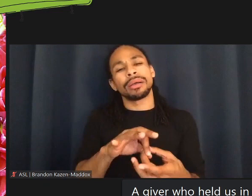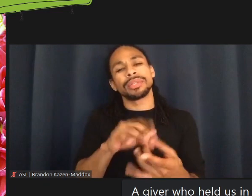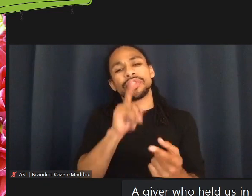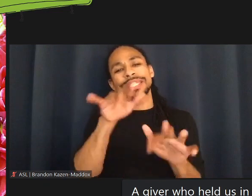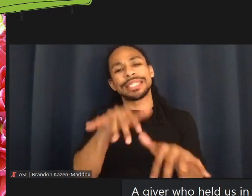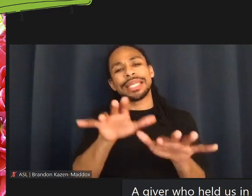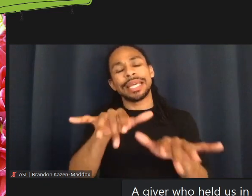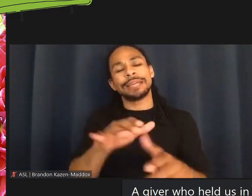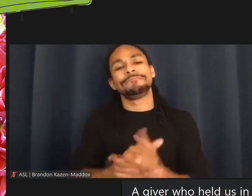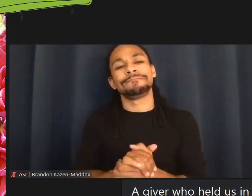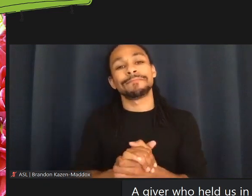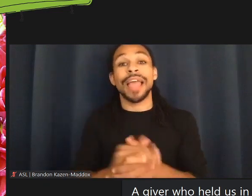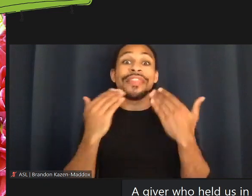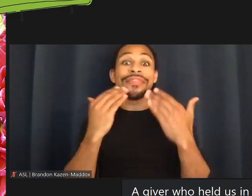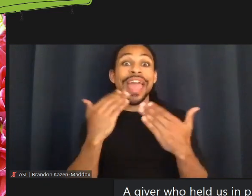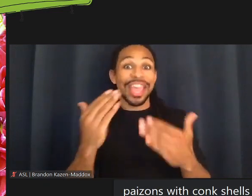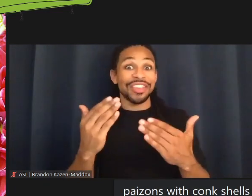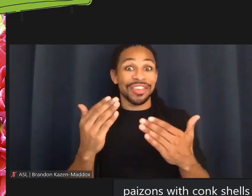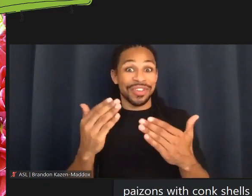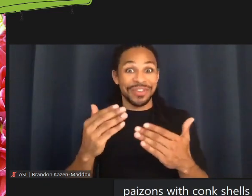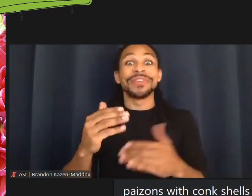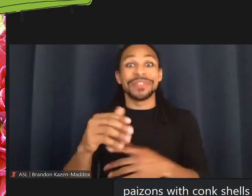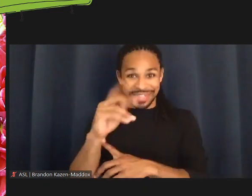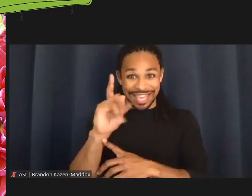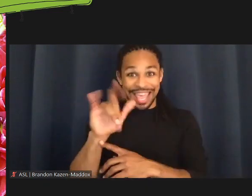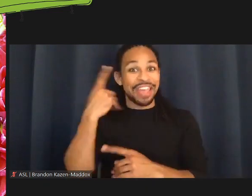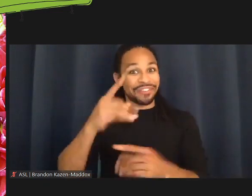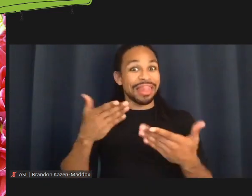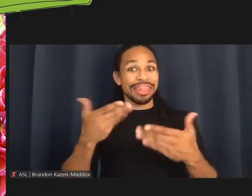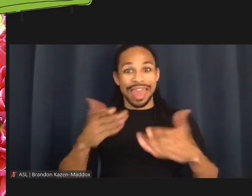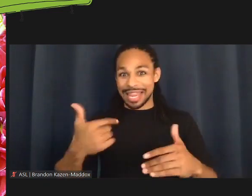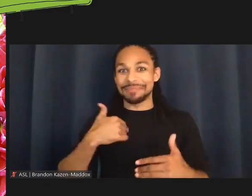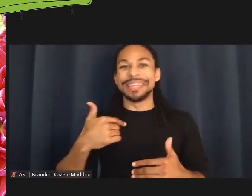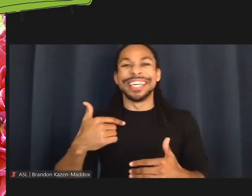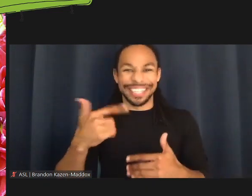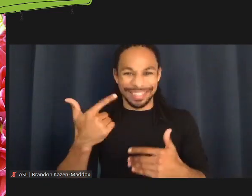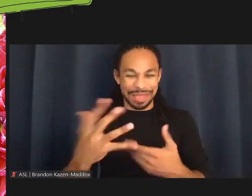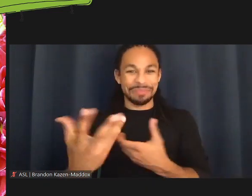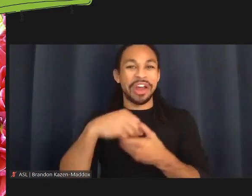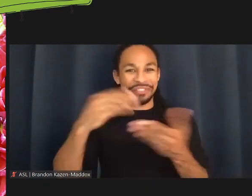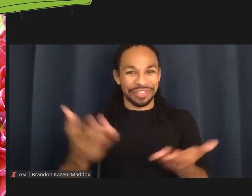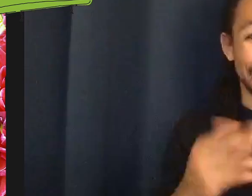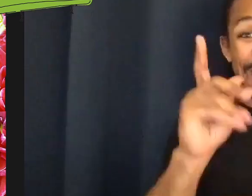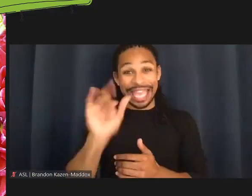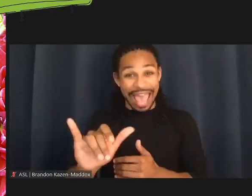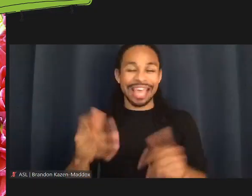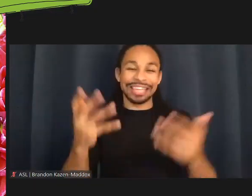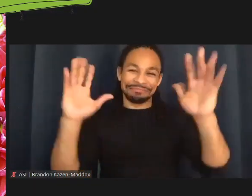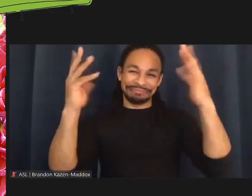this. Woohoo, more than organs. Yeah, Kay, rah, rah.